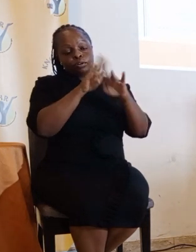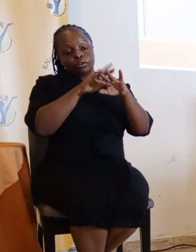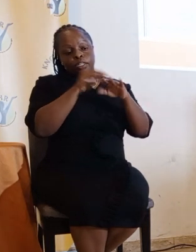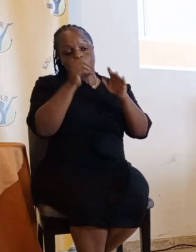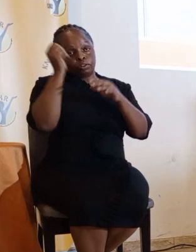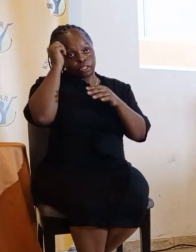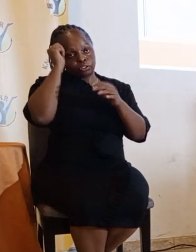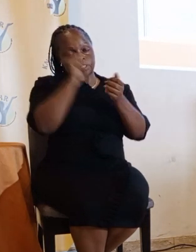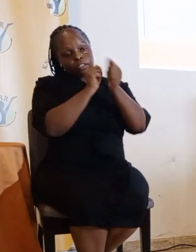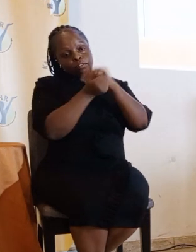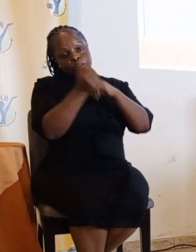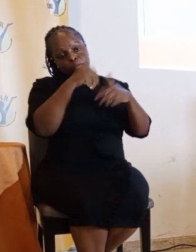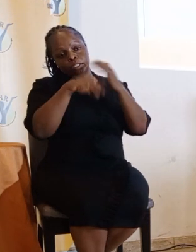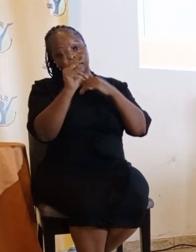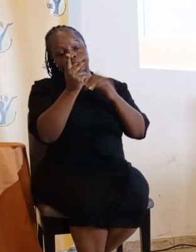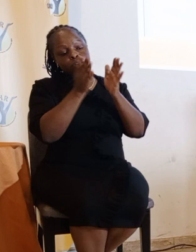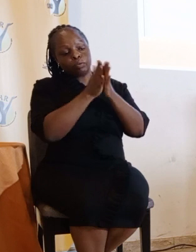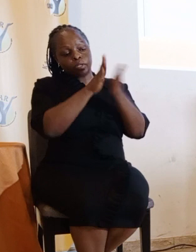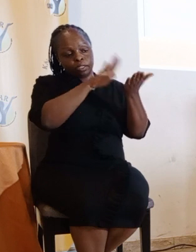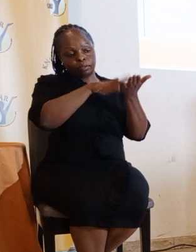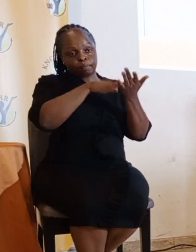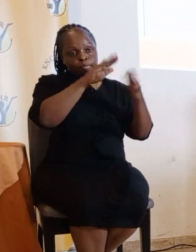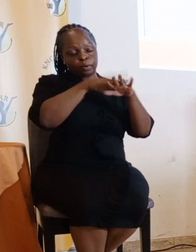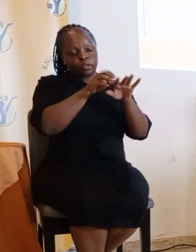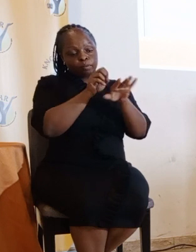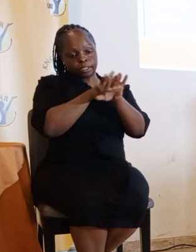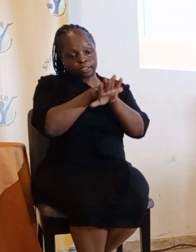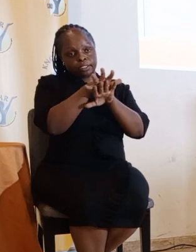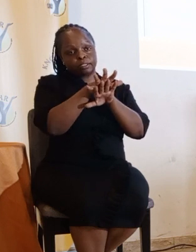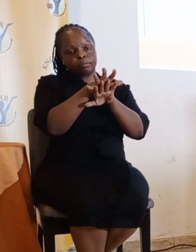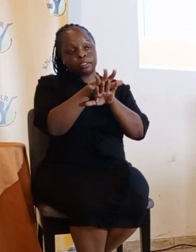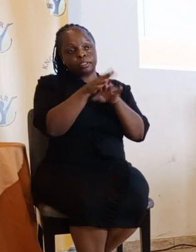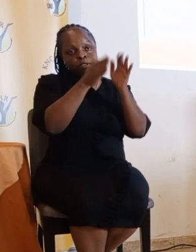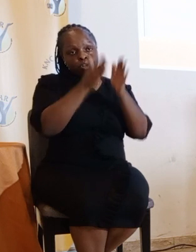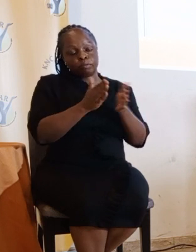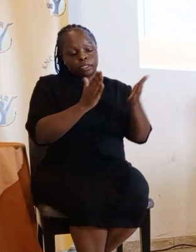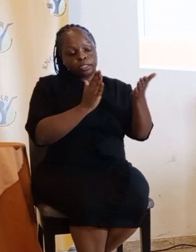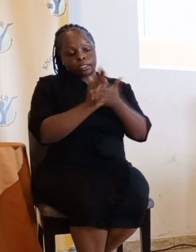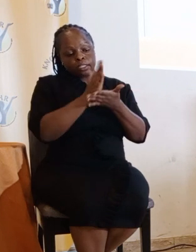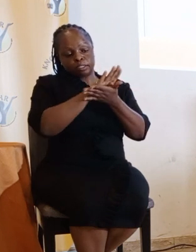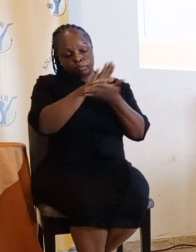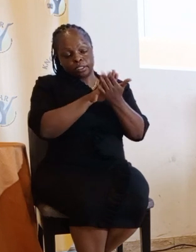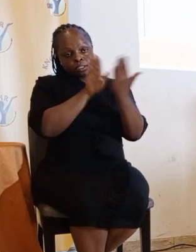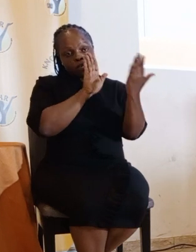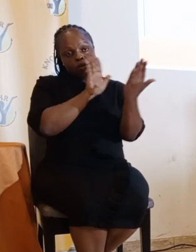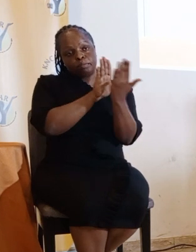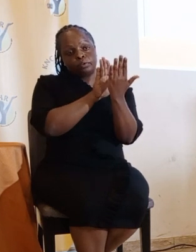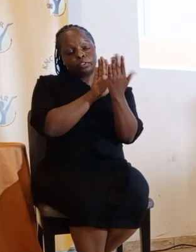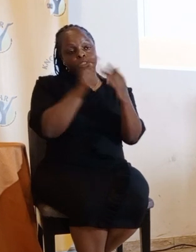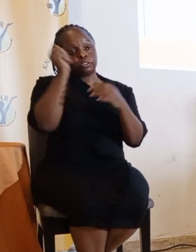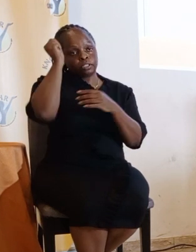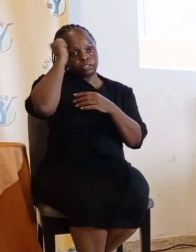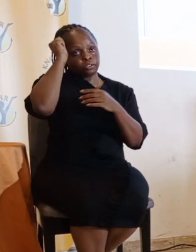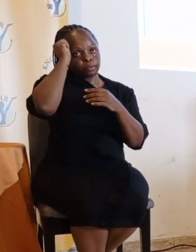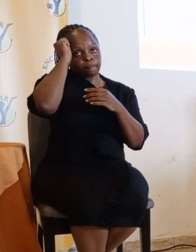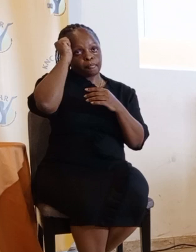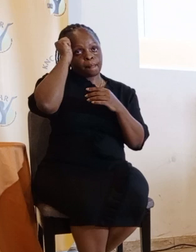Kenya with recommendations on mainstreaming a human rights-based approach to